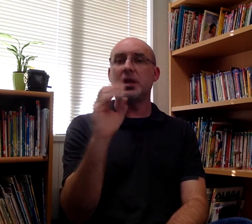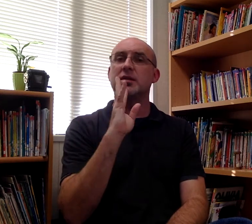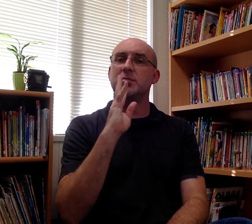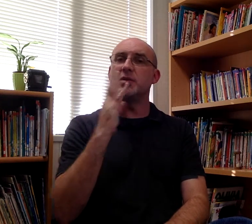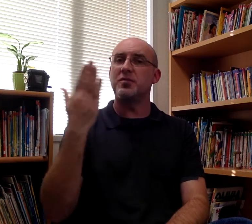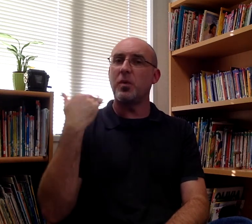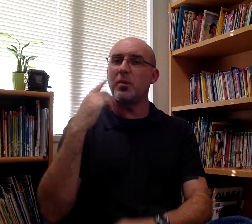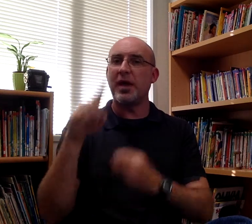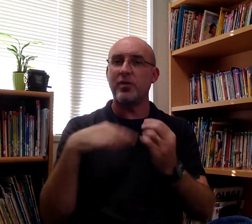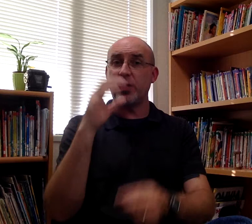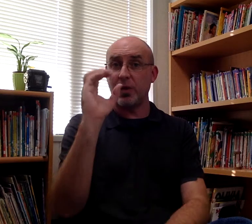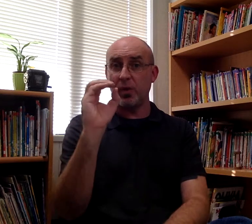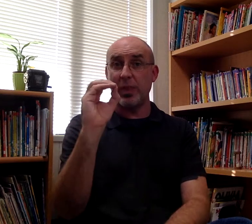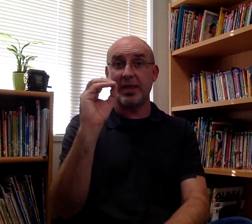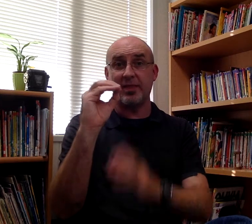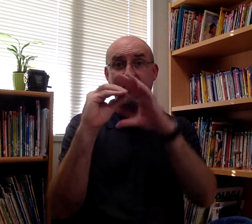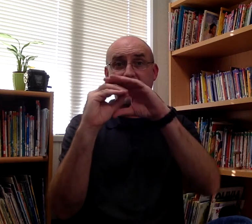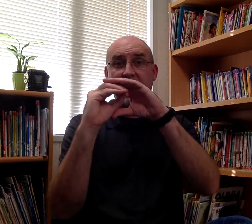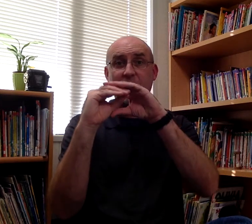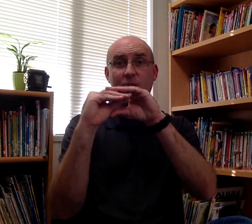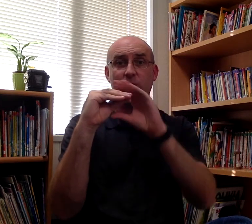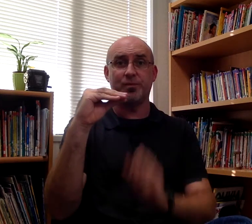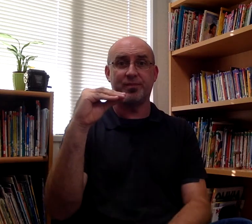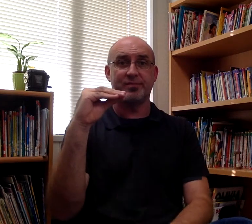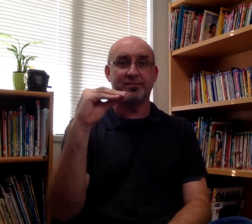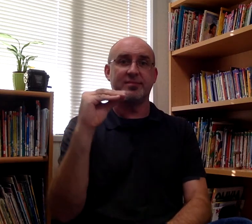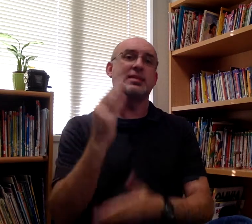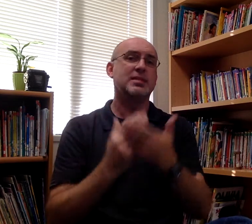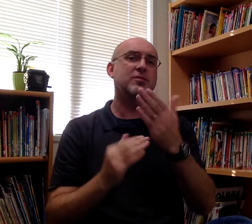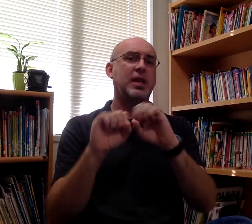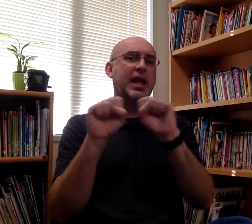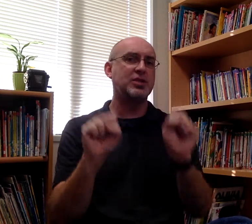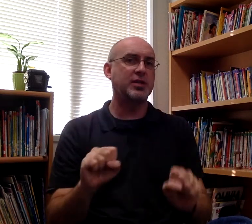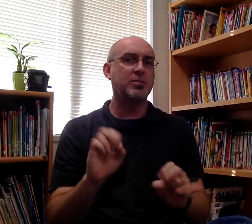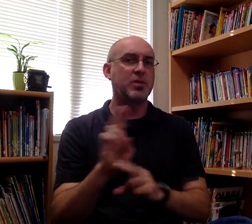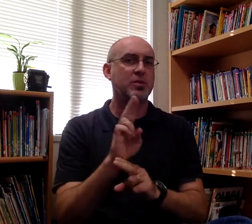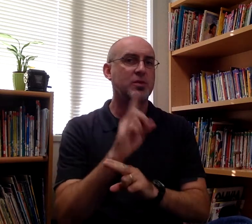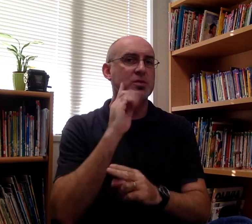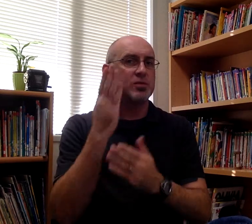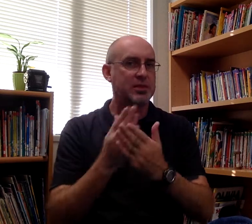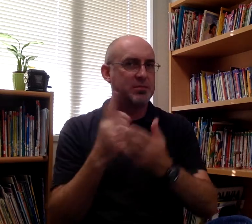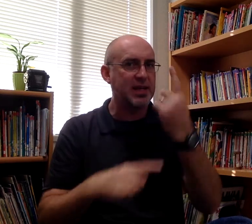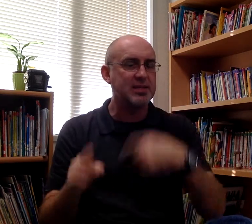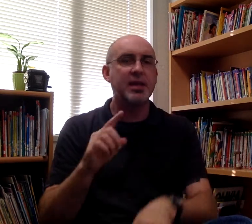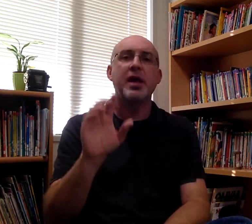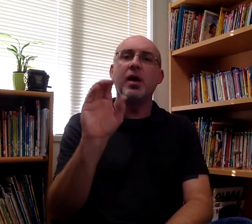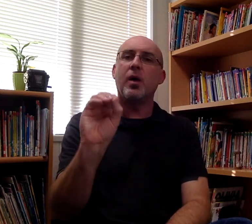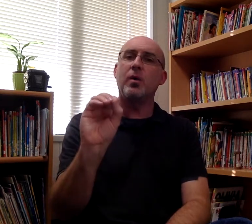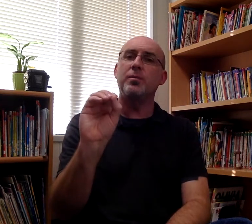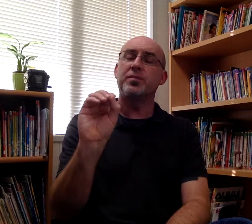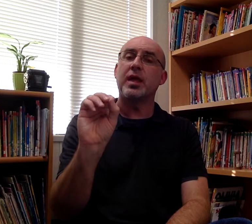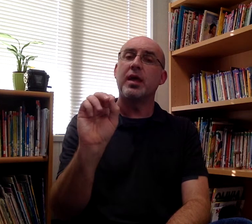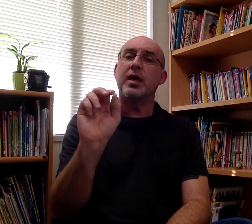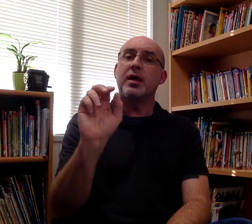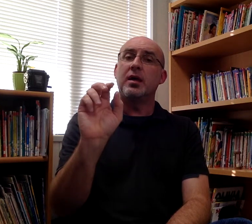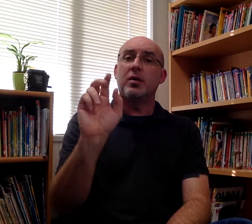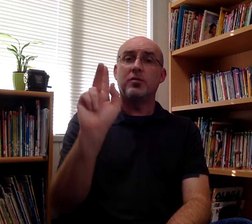talked before about the O and then the flat O. It's a different hand shape that you'll use for some signs. O.